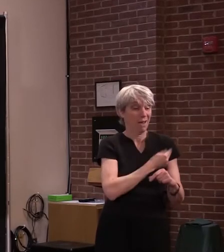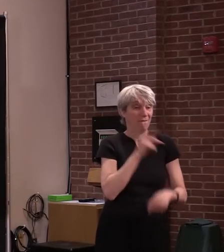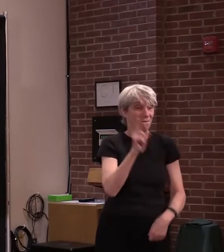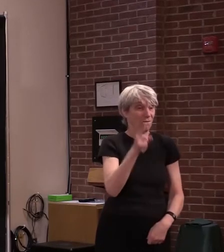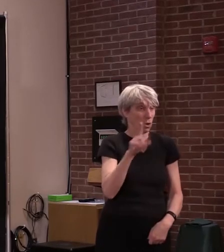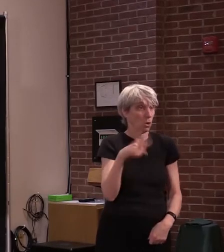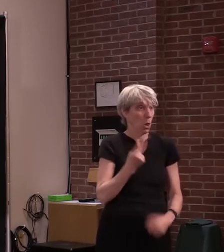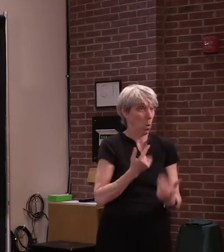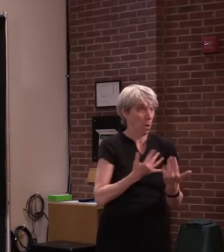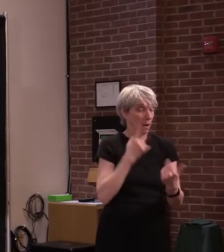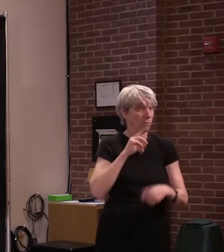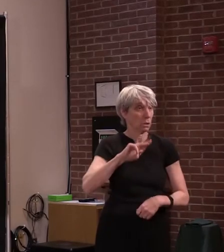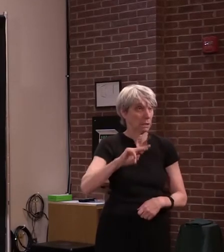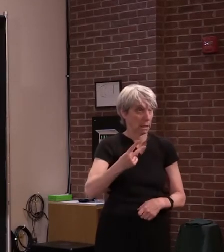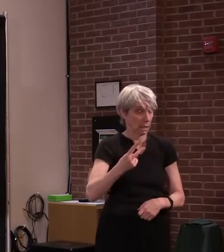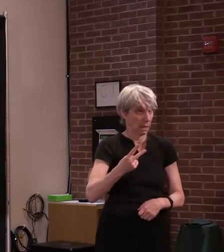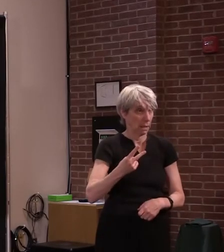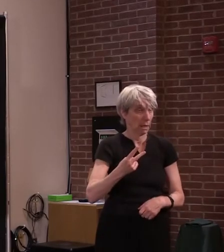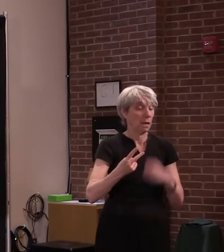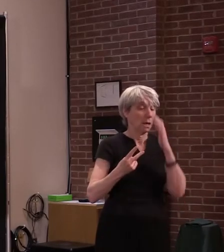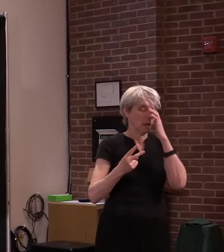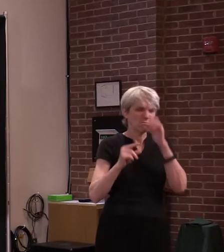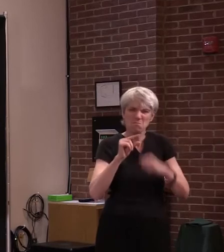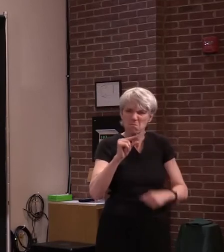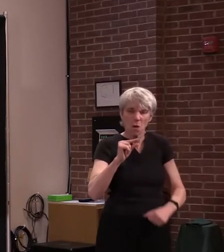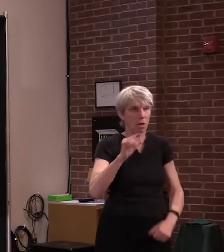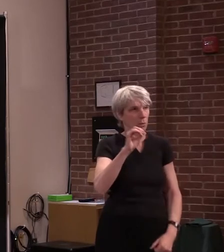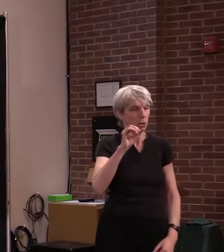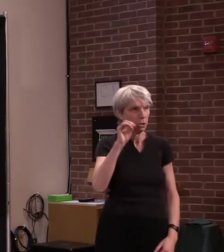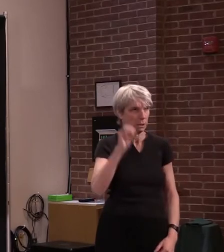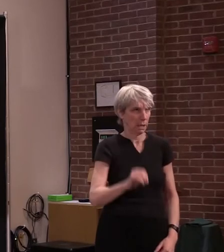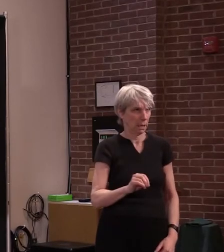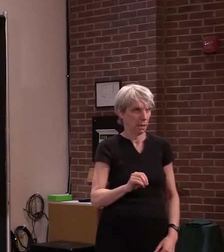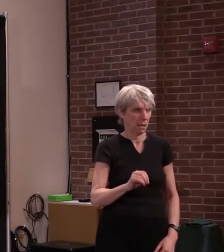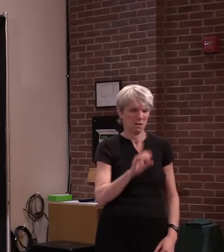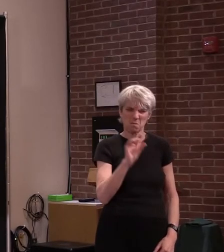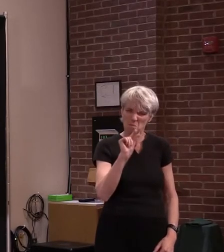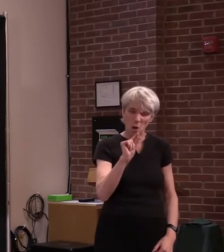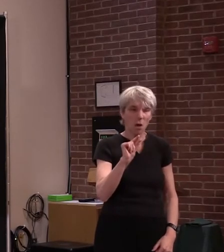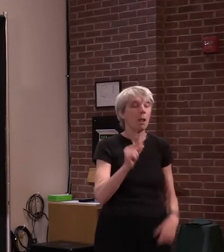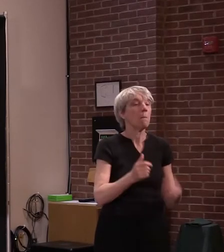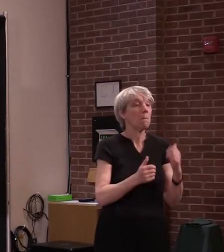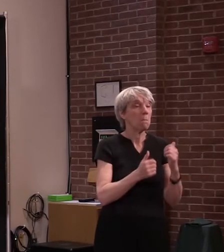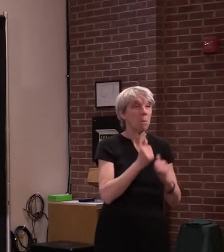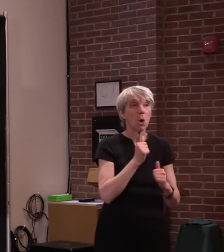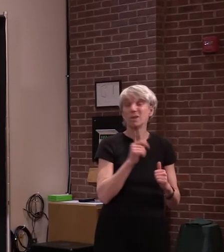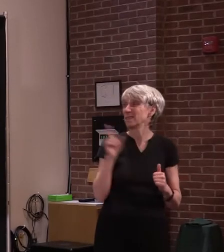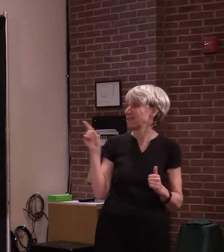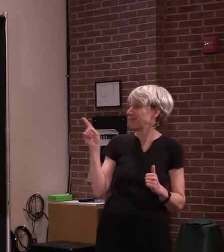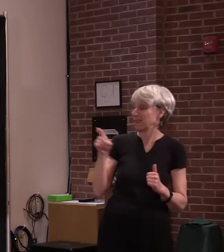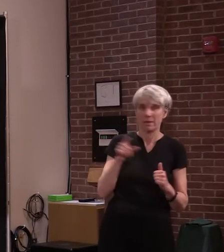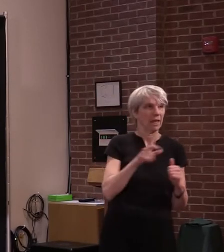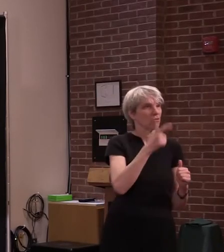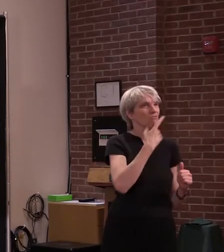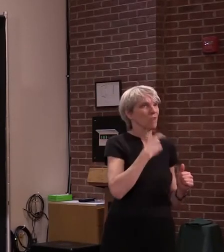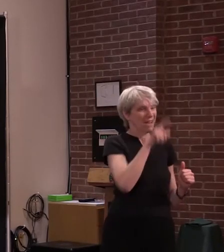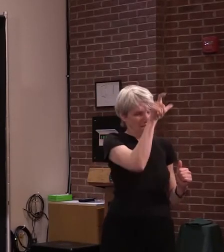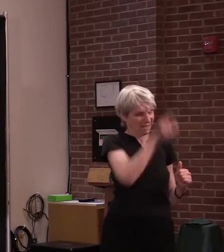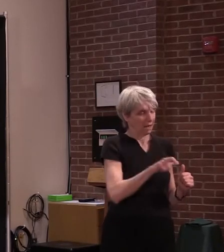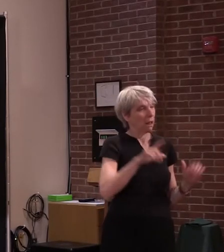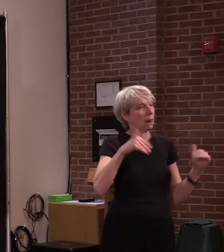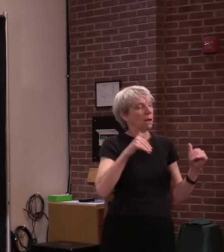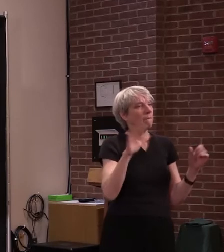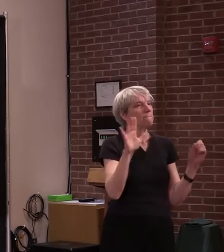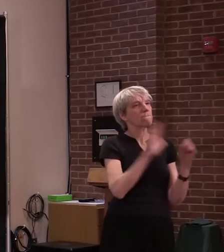were in the single-digit percents, a very small number generally, and that number shrinks over time. So I